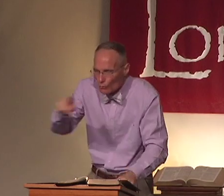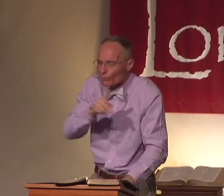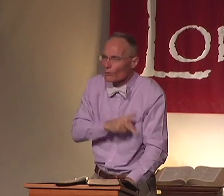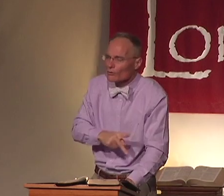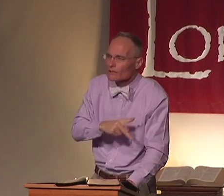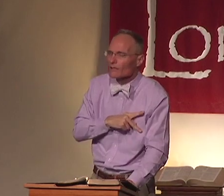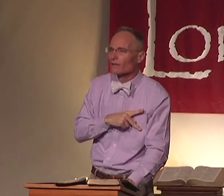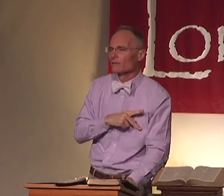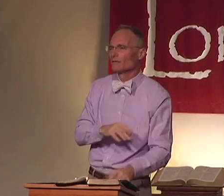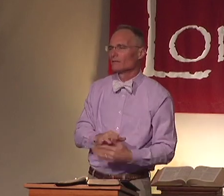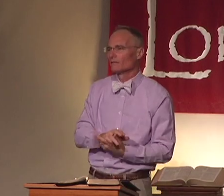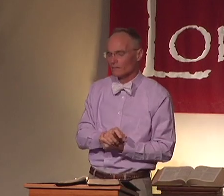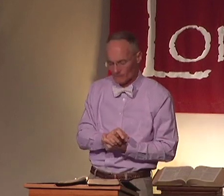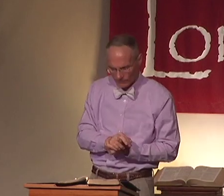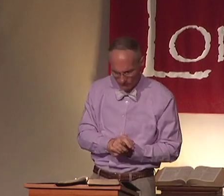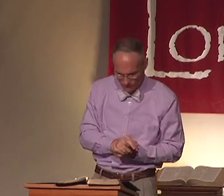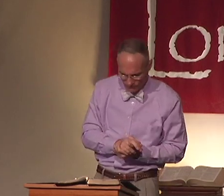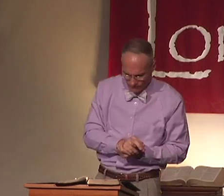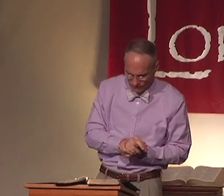and Savior for you personally.